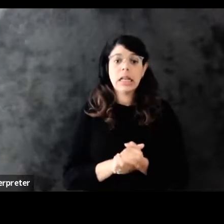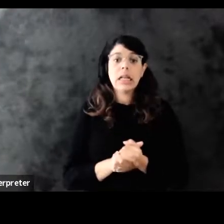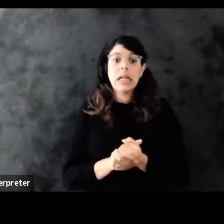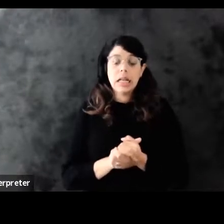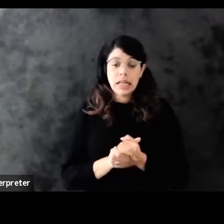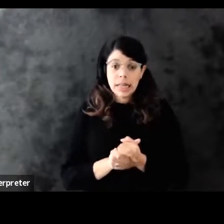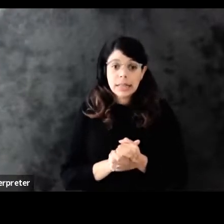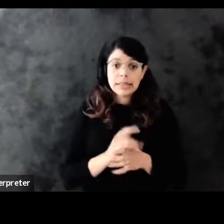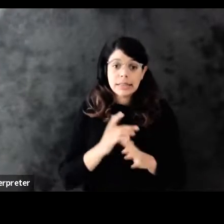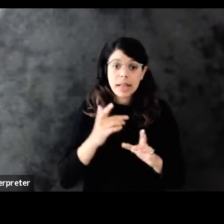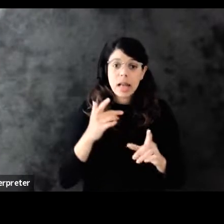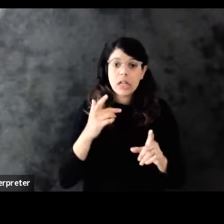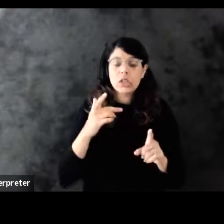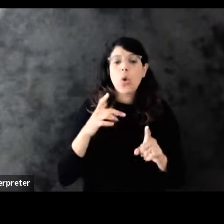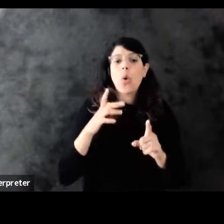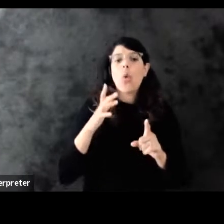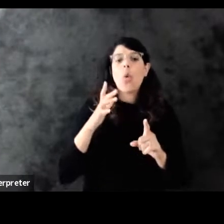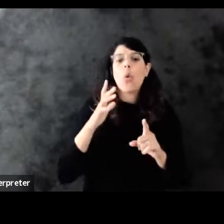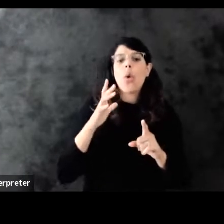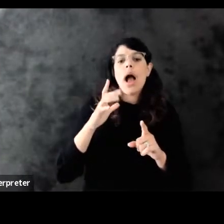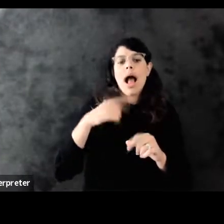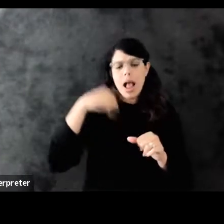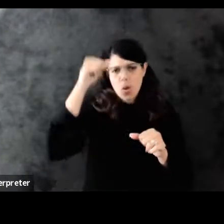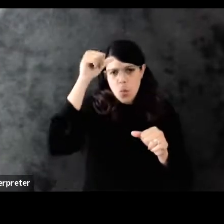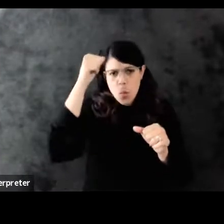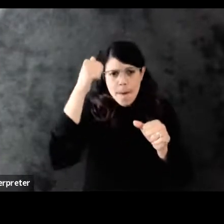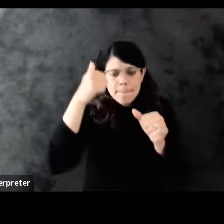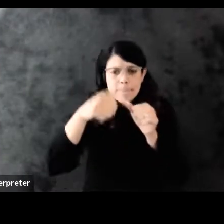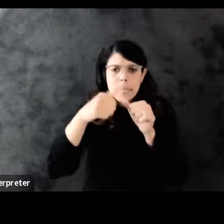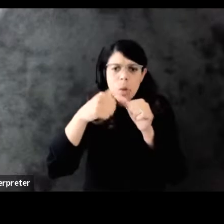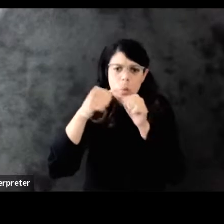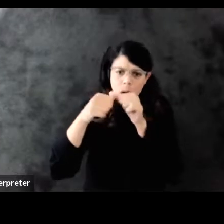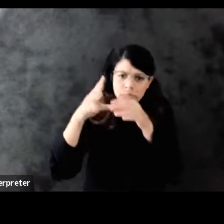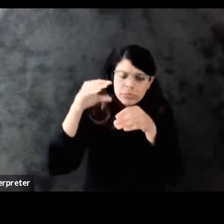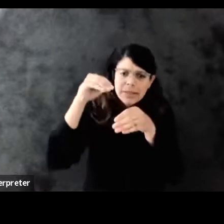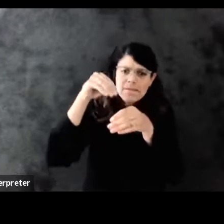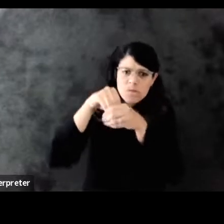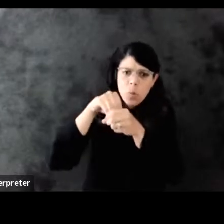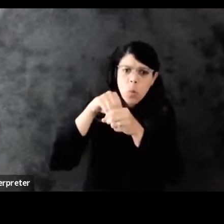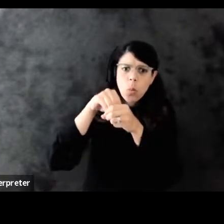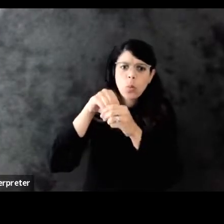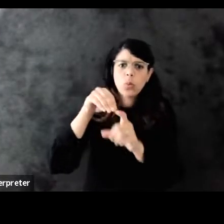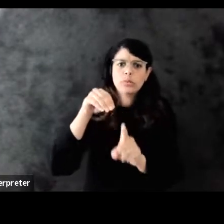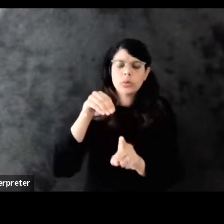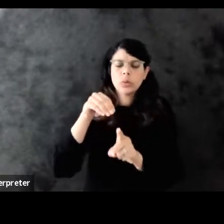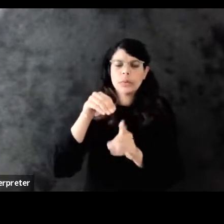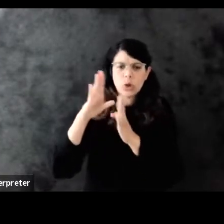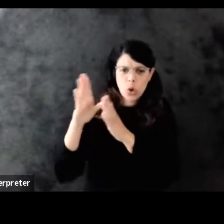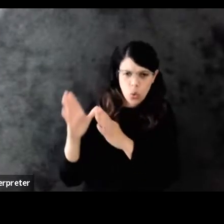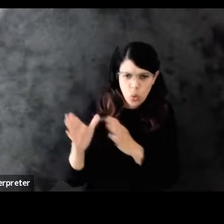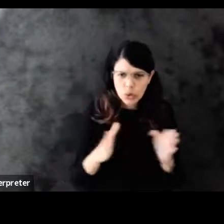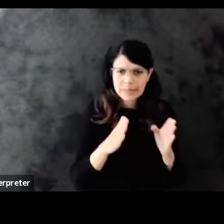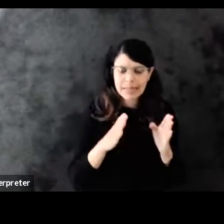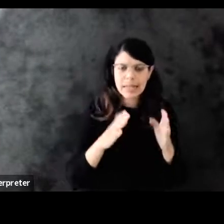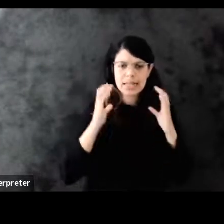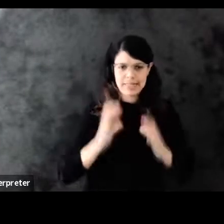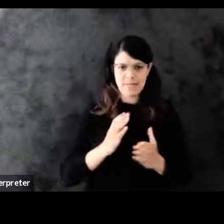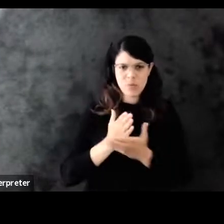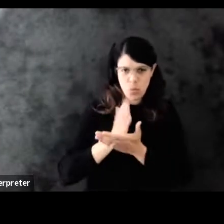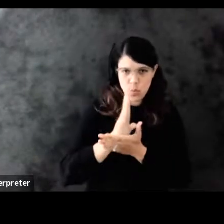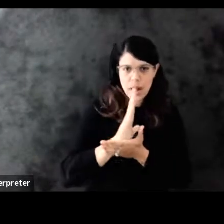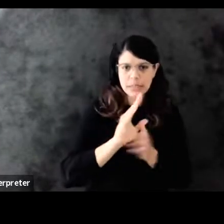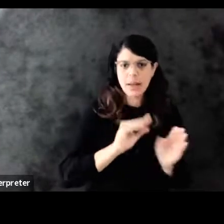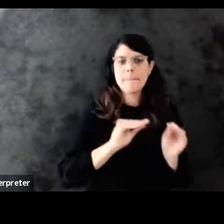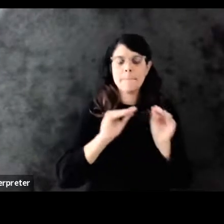Committee of the Civil Rights Movement, Black students. And also I was by that time helping Cesar Chavez out and Dolores